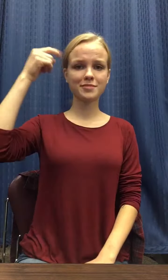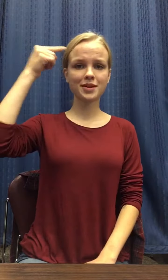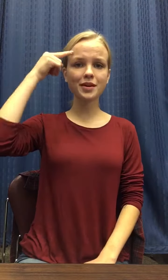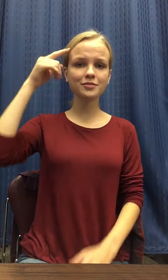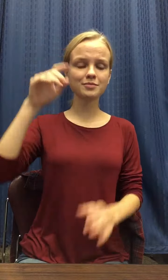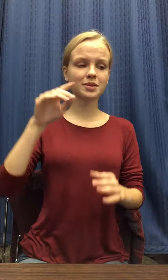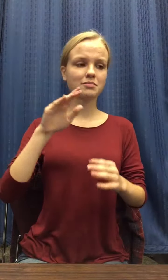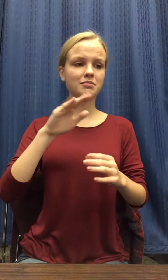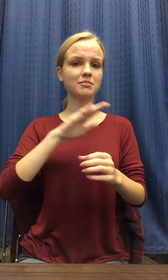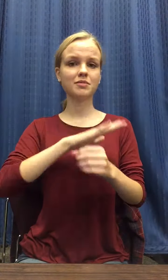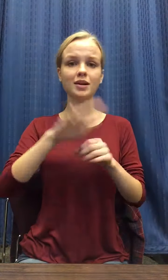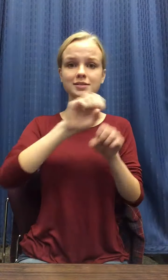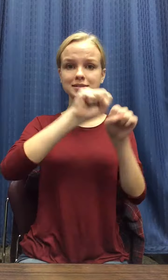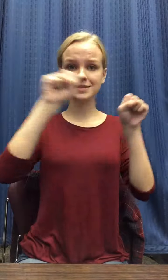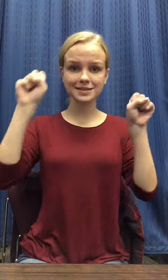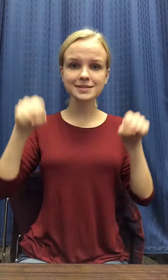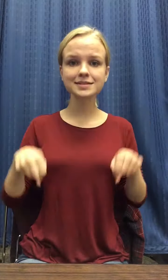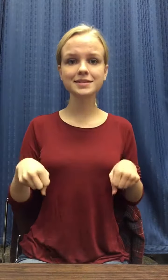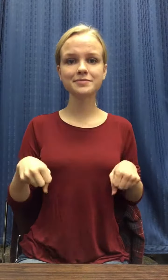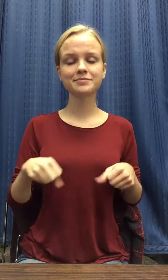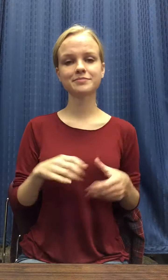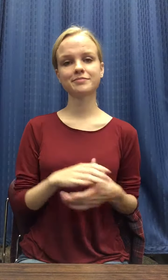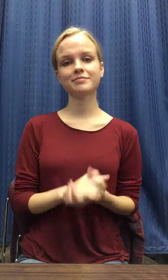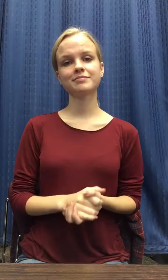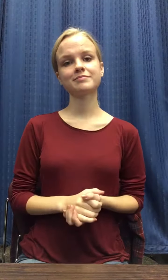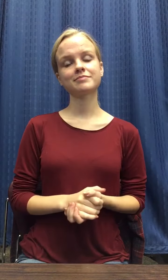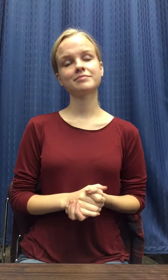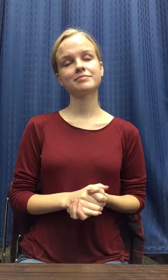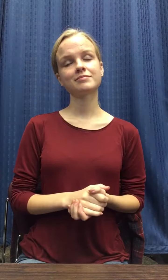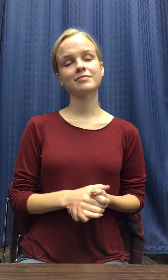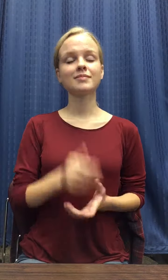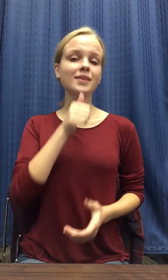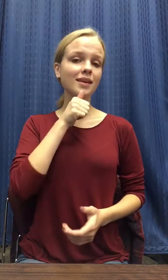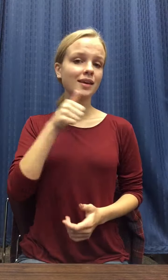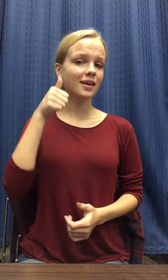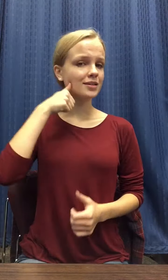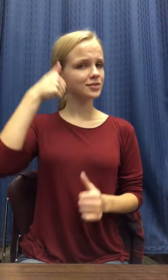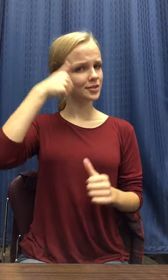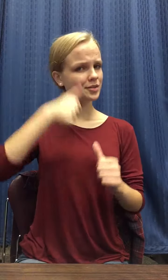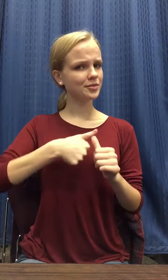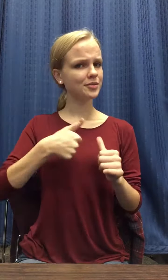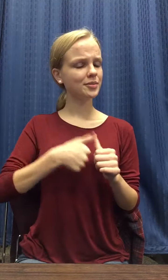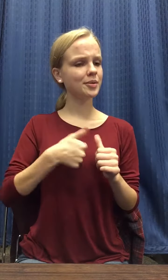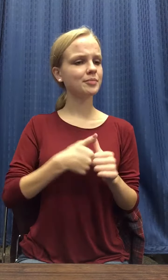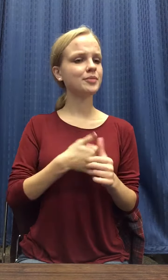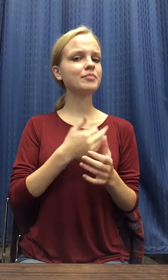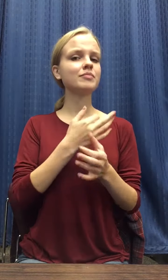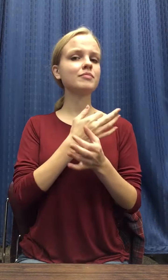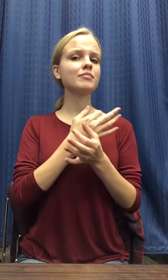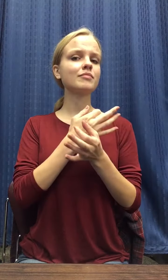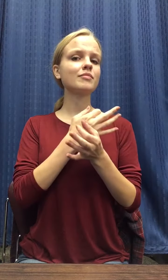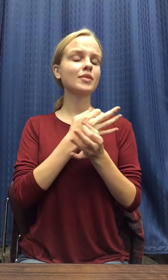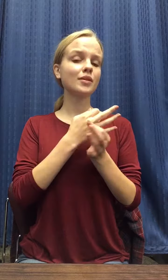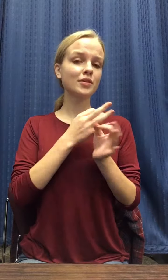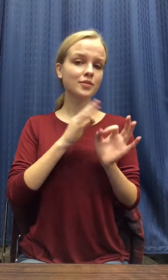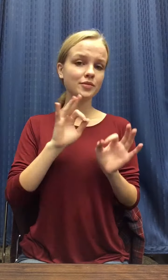Remember what we spoke about yesterday in terms of free enterprise allowing businesses to operate freely